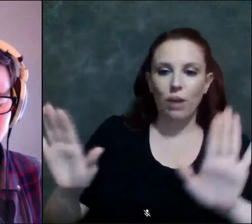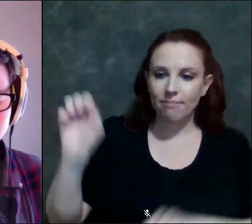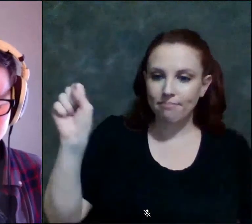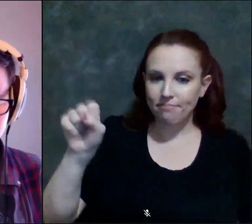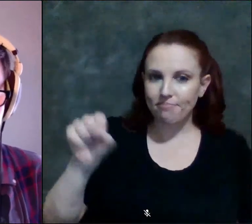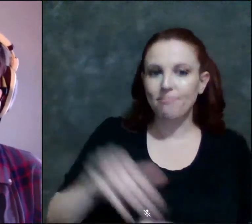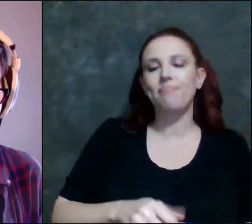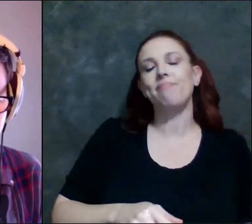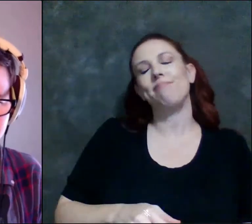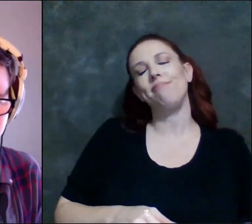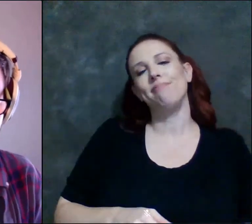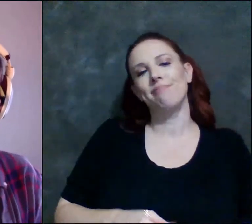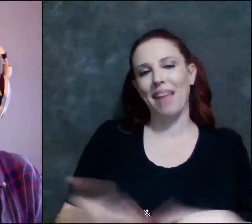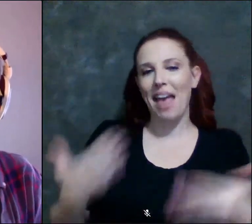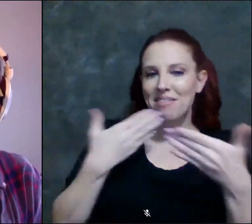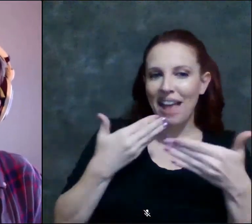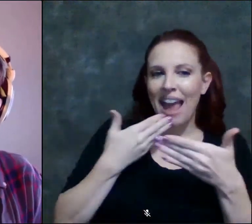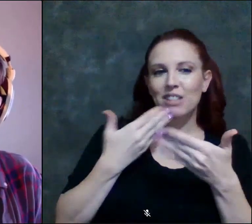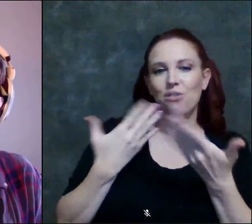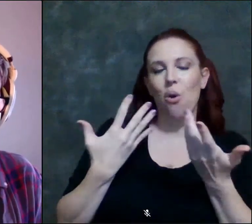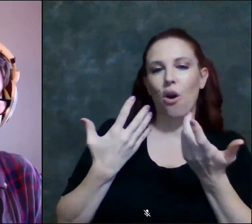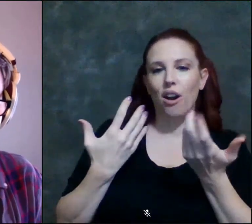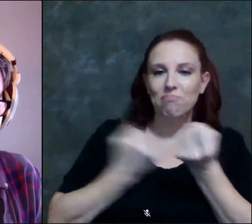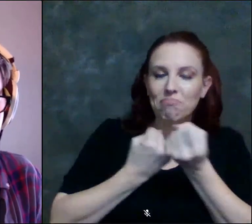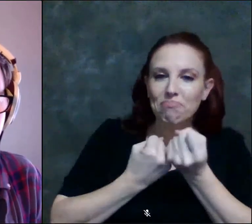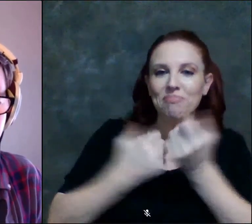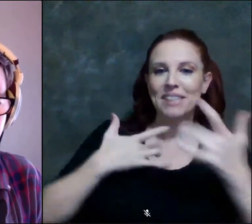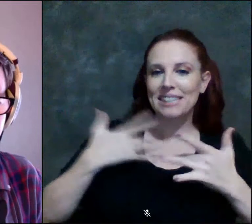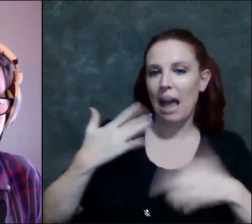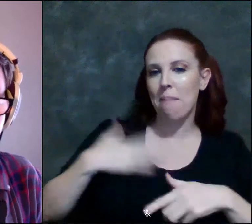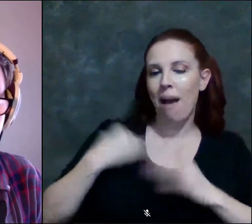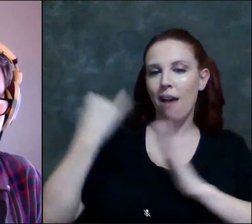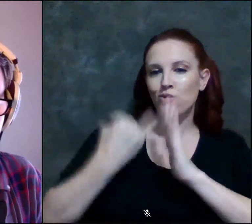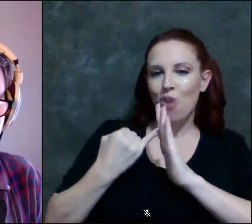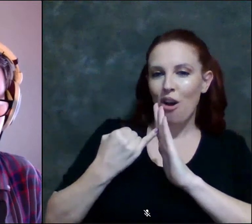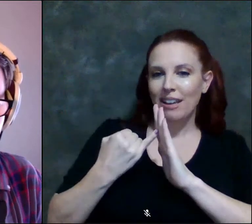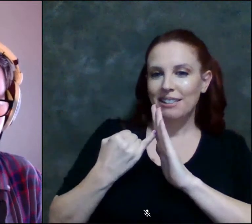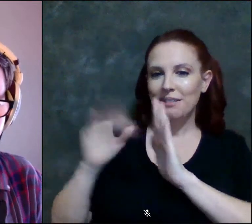Thanks for all of the hype around my drawings. That makes me feel amazing.